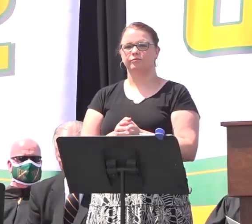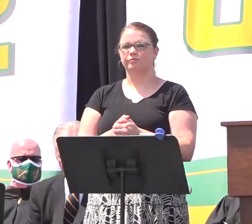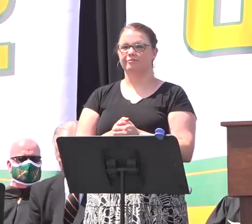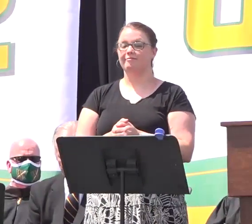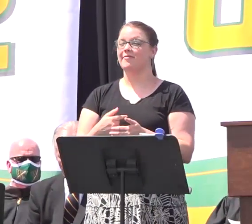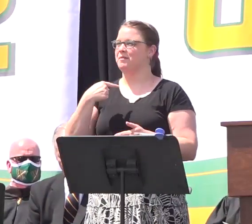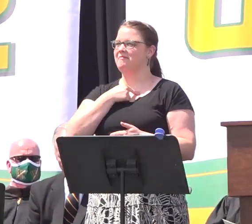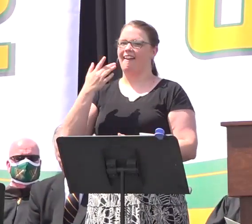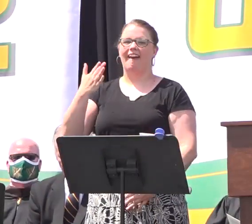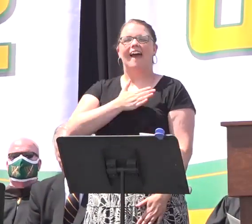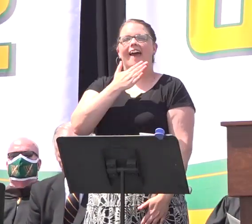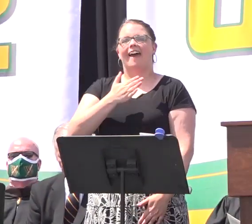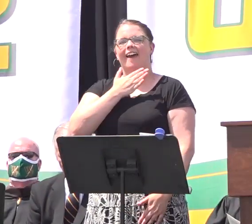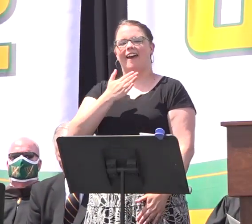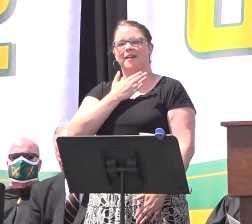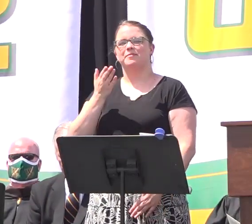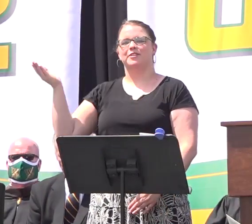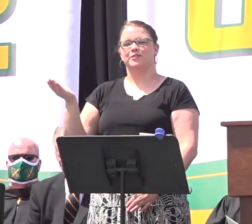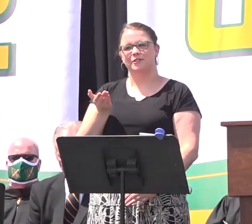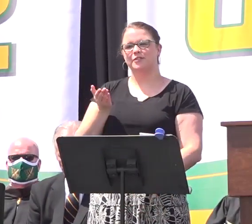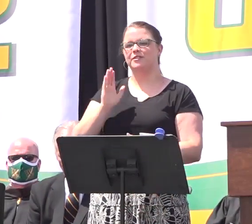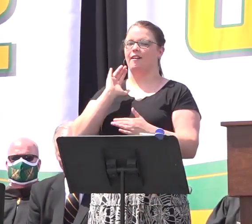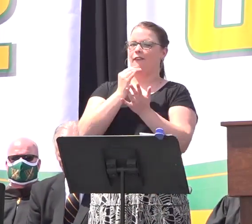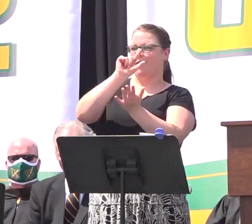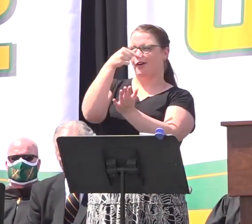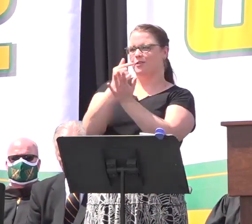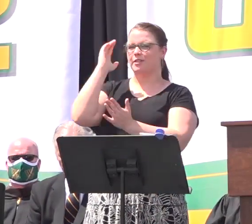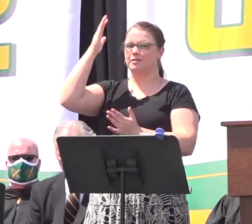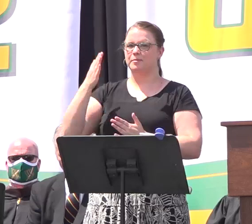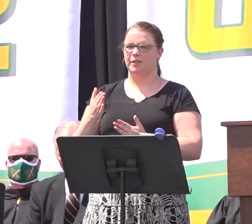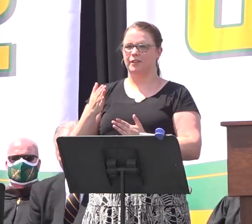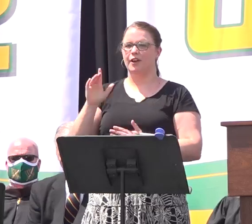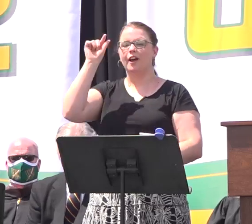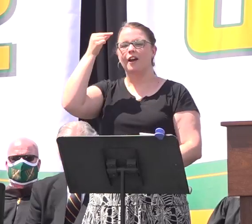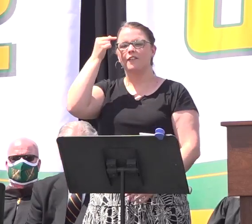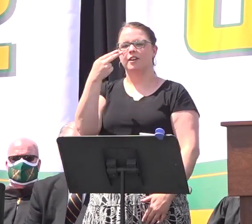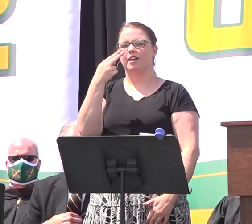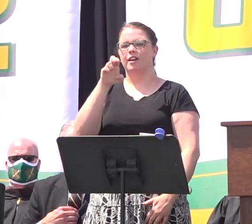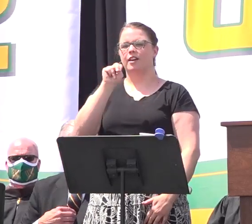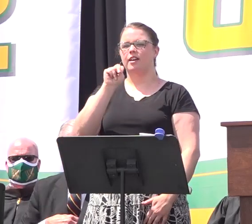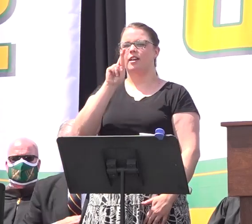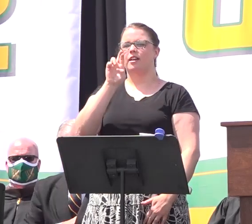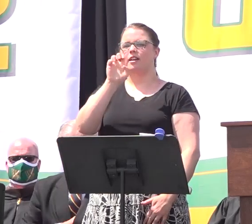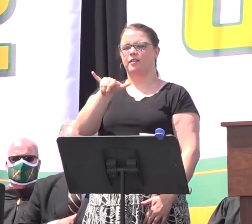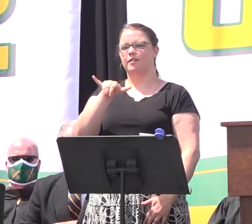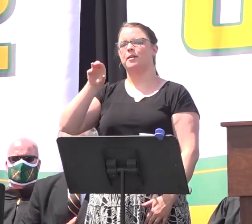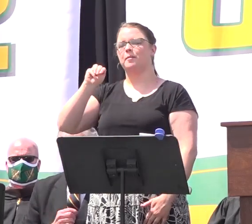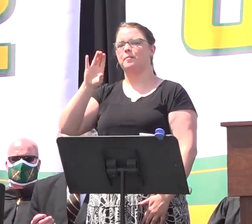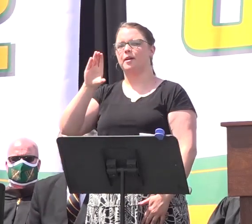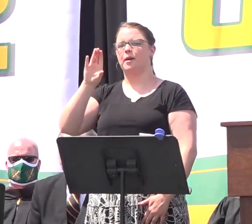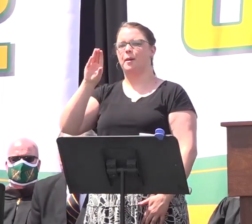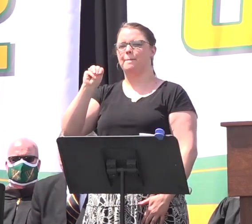It is my pleasure to introduce our graduation speaker, Governor Henry McMaster. While we